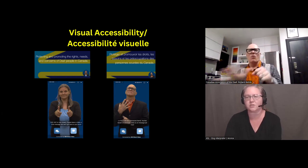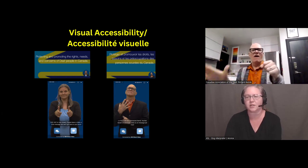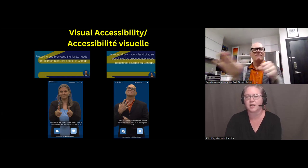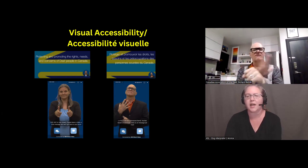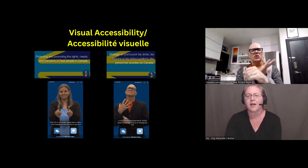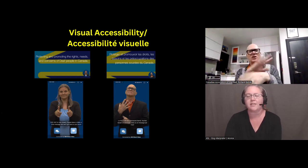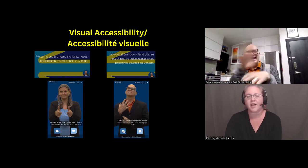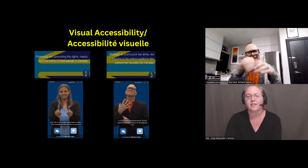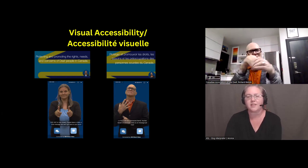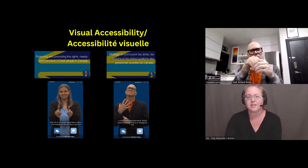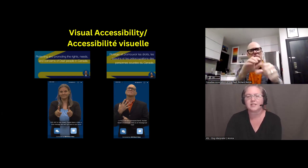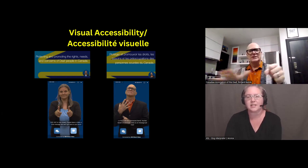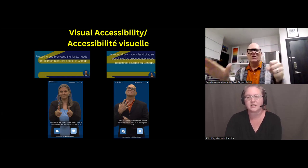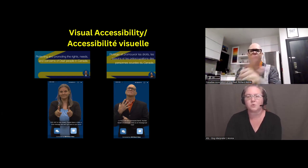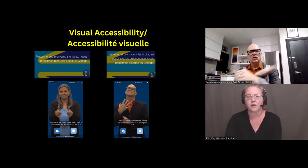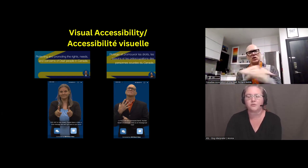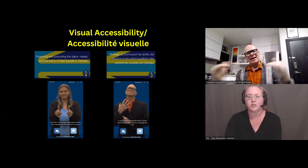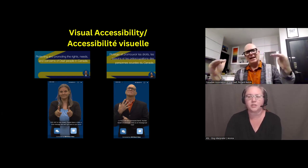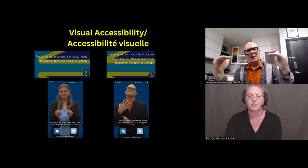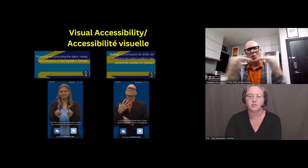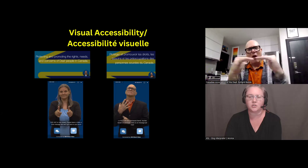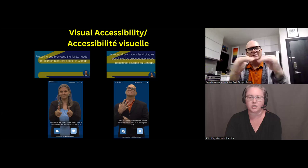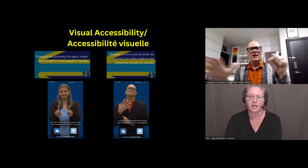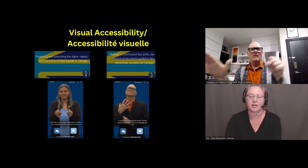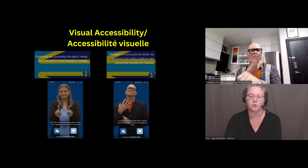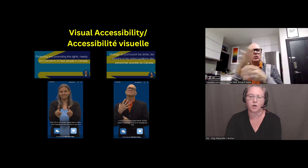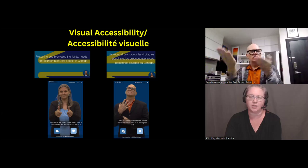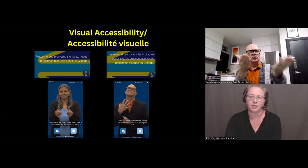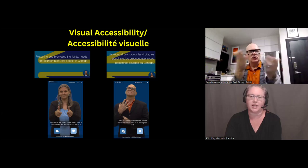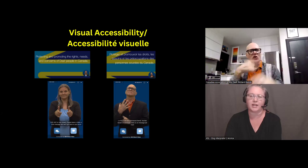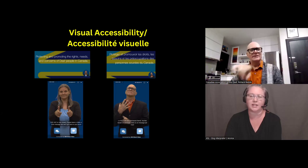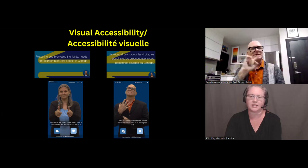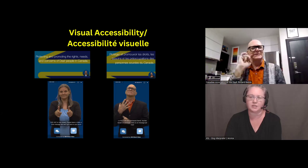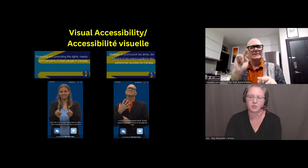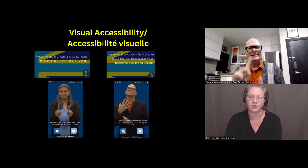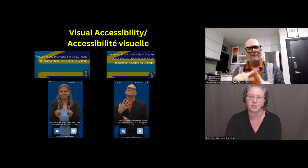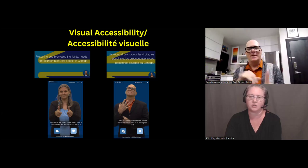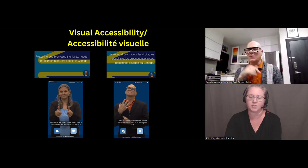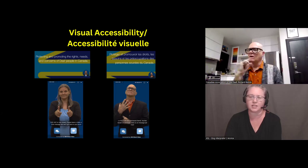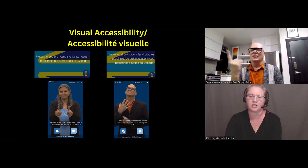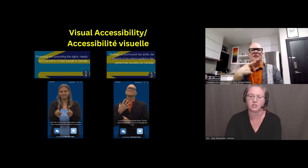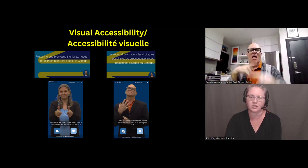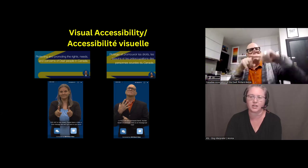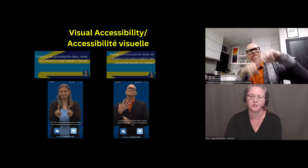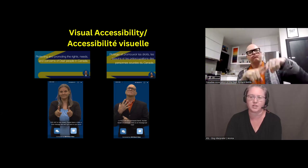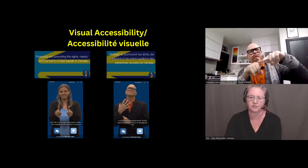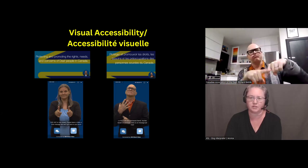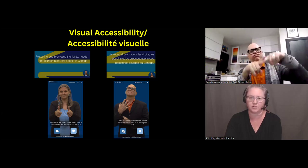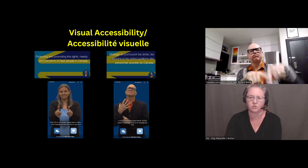country that this is what full inclusion and equality and accessibility services looks like for deaf